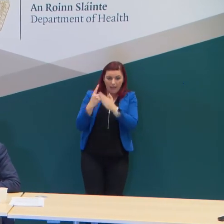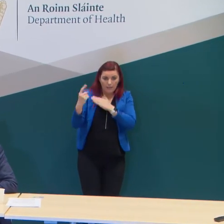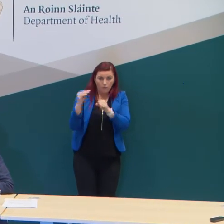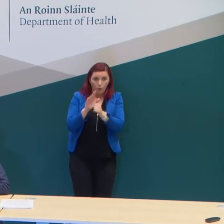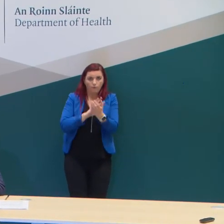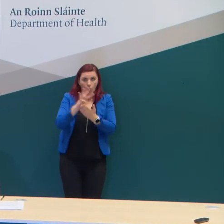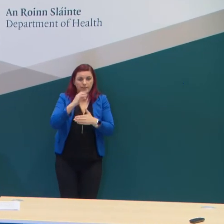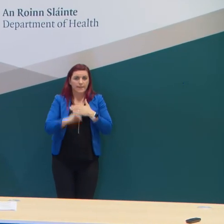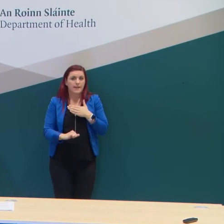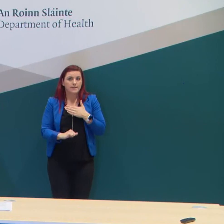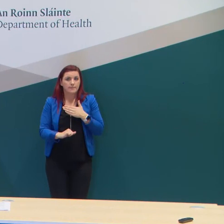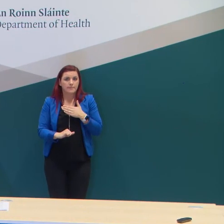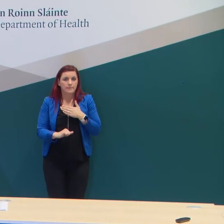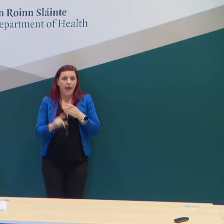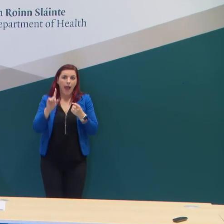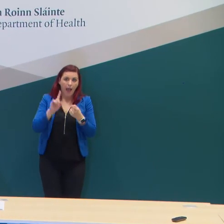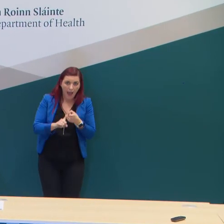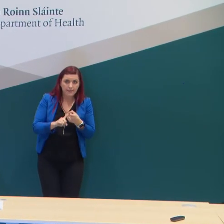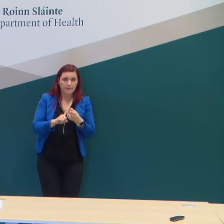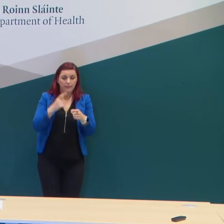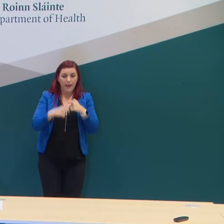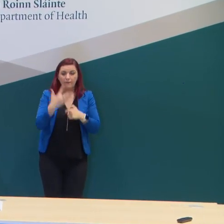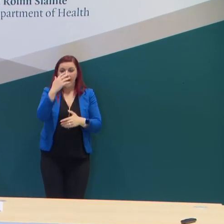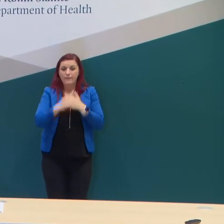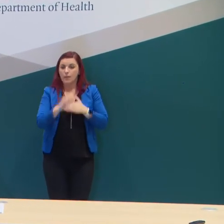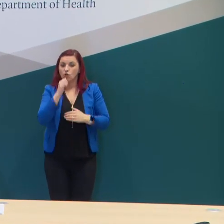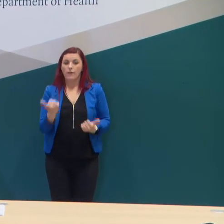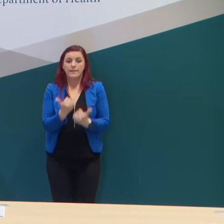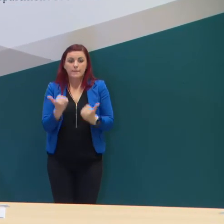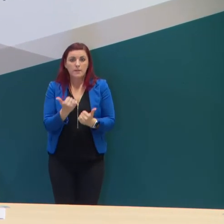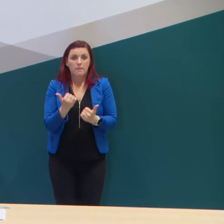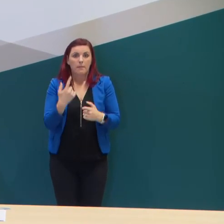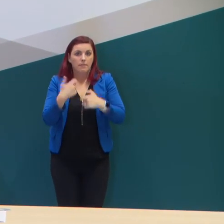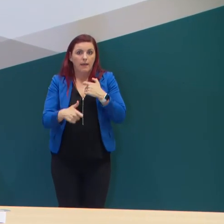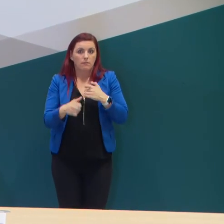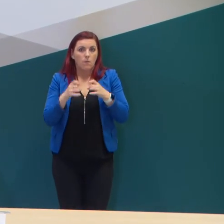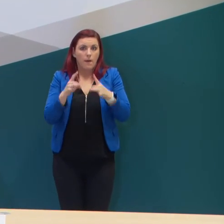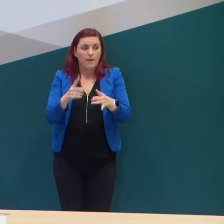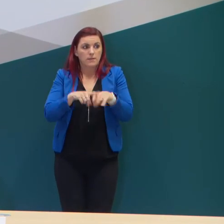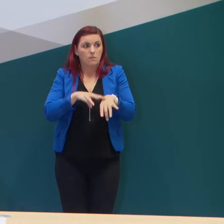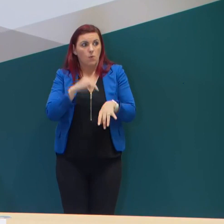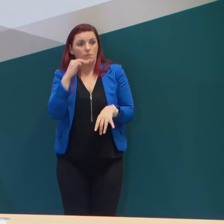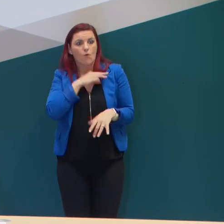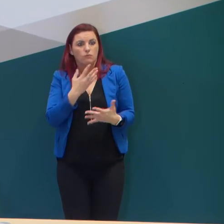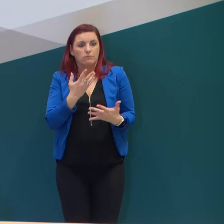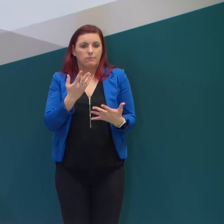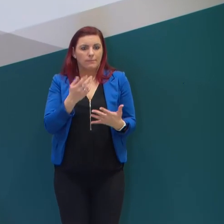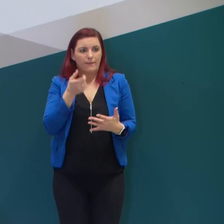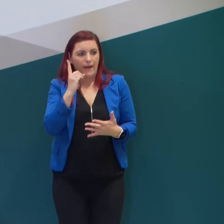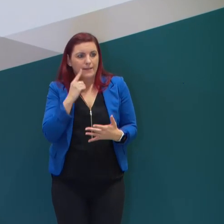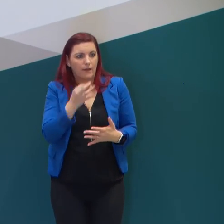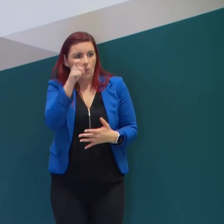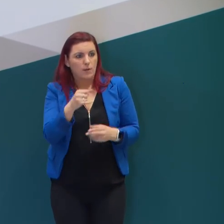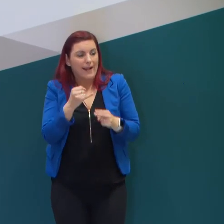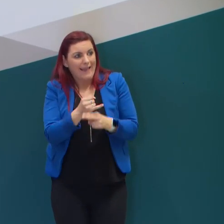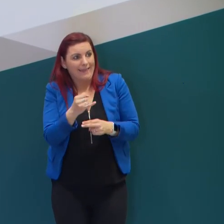days and to be 5 days symptom-free, and that test remains. And that's the most important advice we would give anybody in those circumstances, whether or not to have